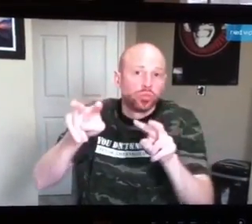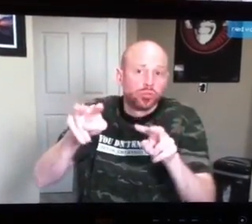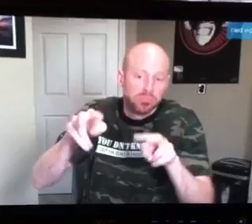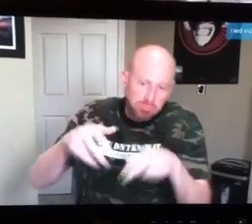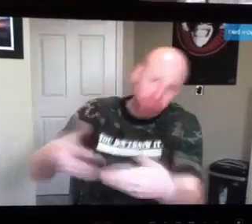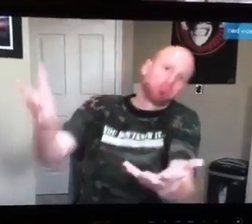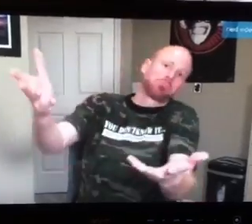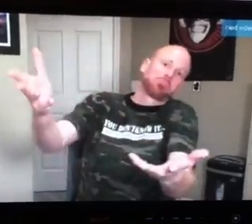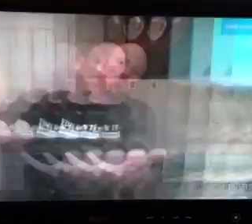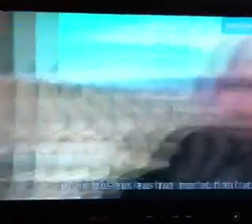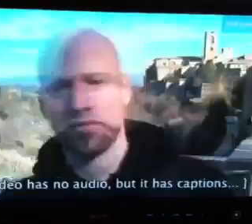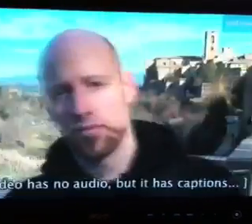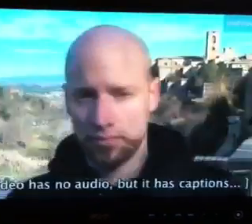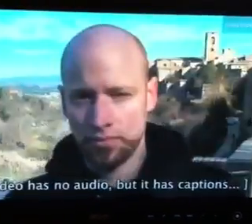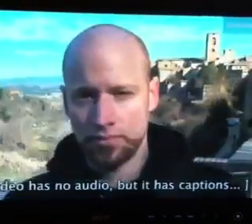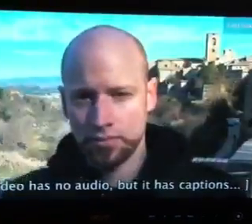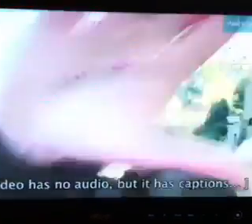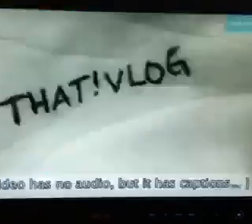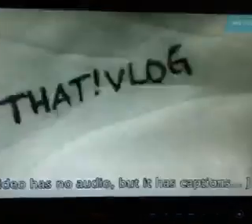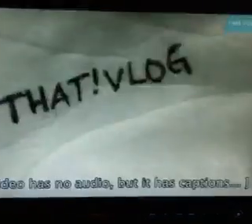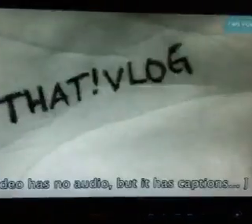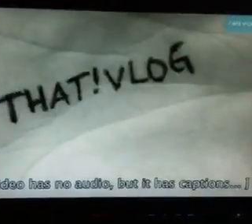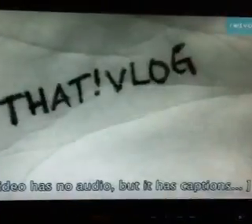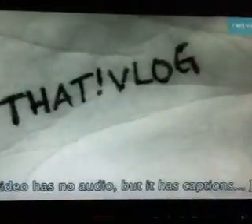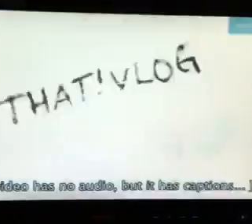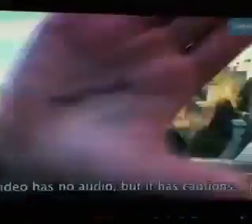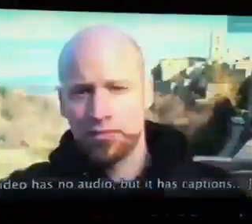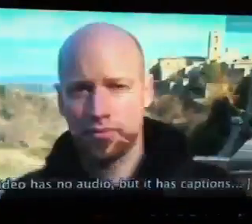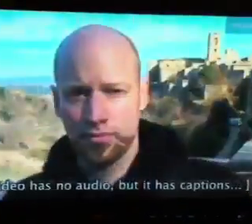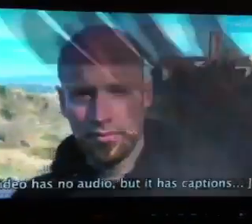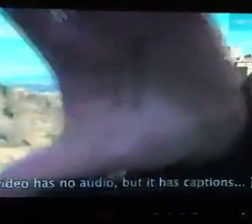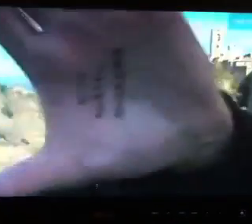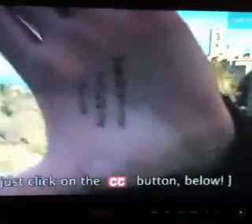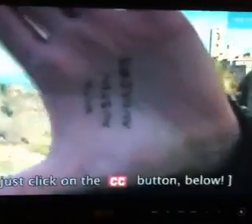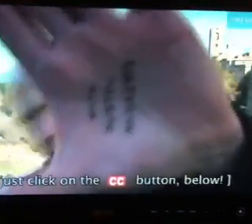geek on, so to speak, in relation to that. So let's do it.